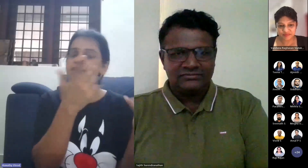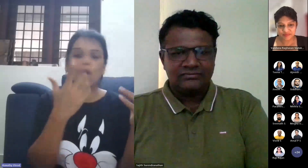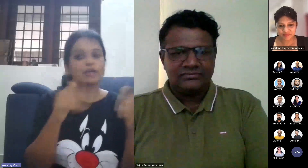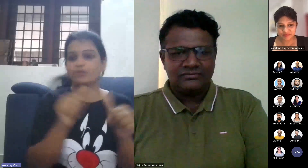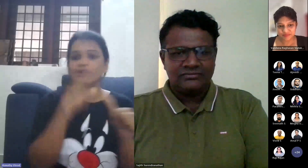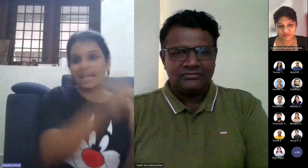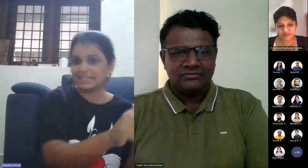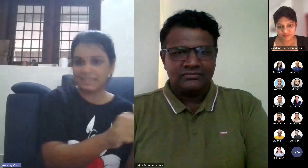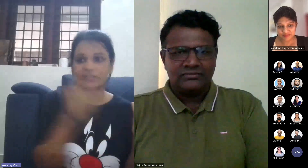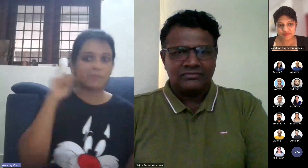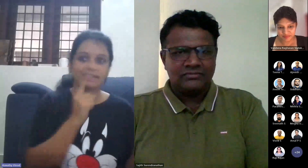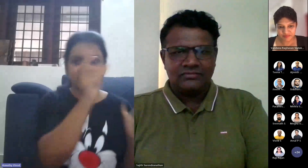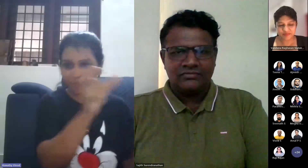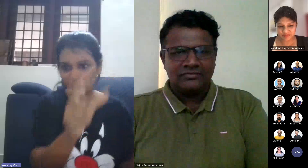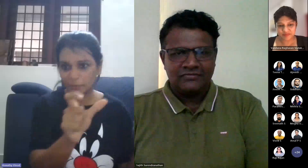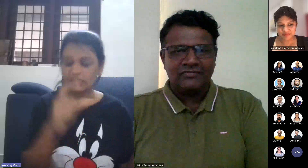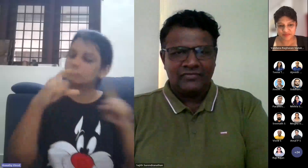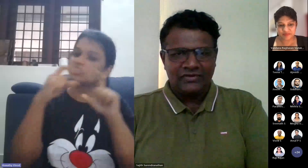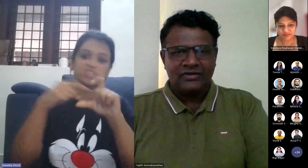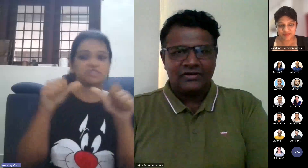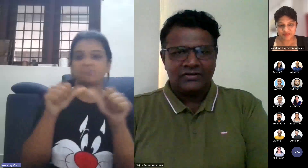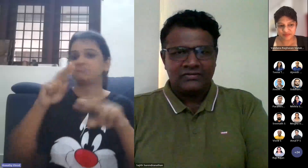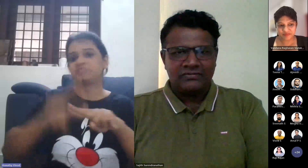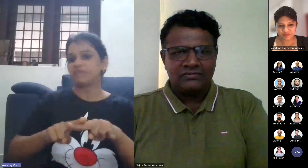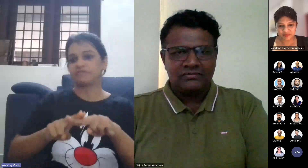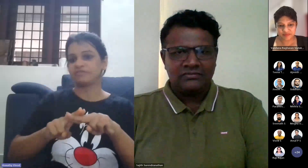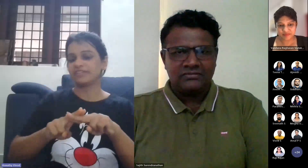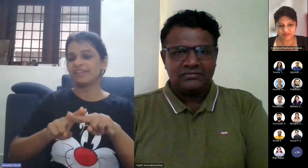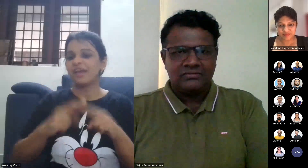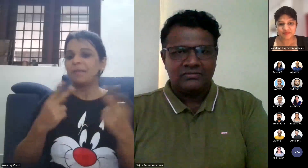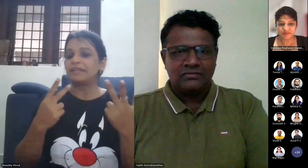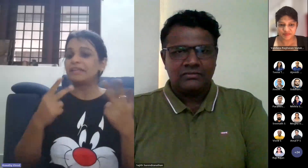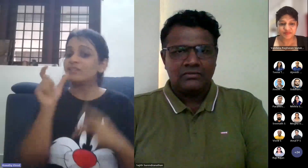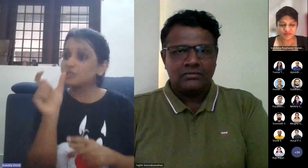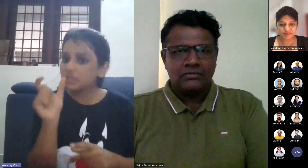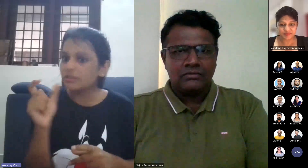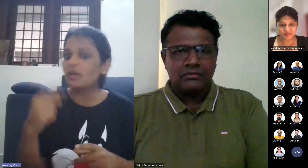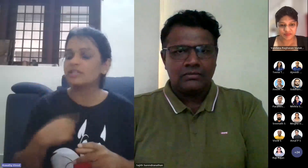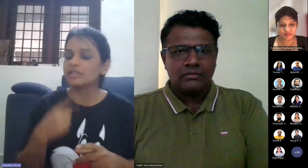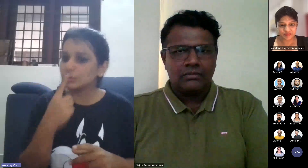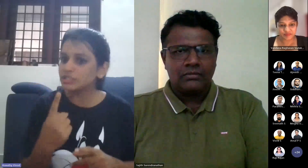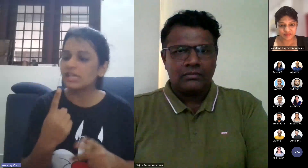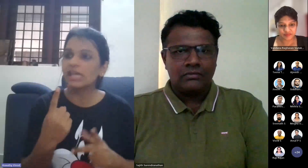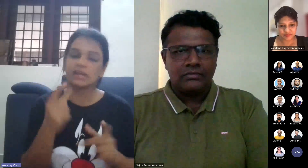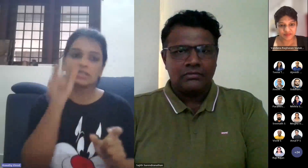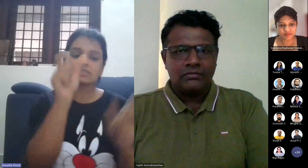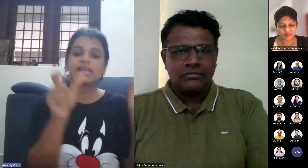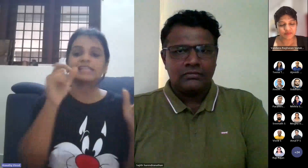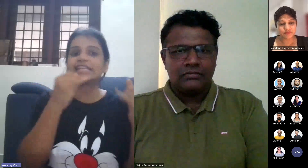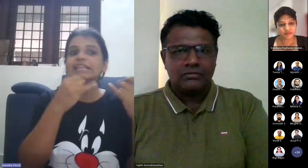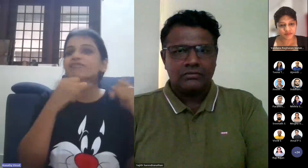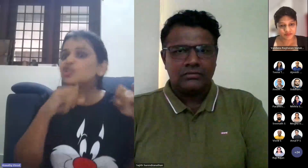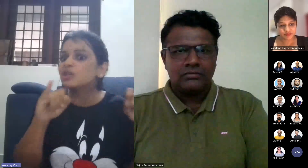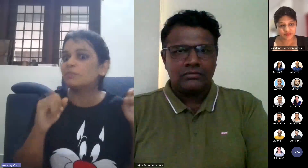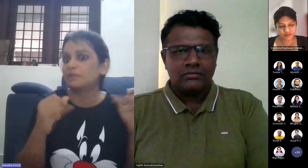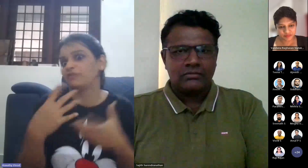So it is not fully accepted by the deaf population. It's just deaf. But even with terminology, I would say it's